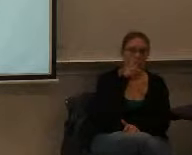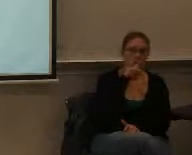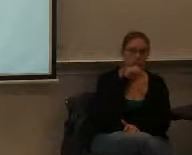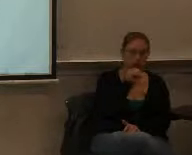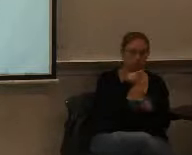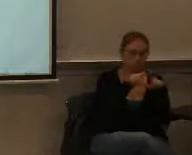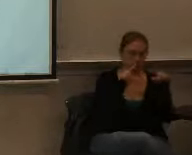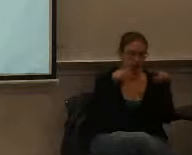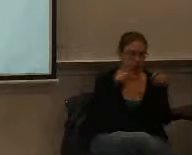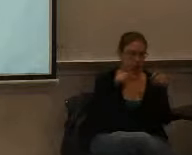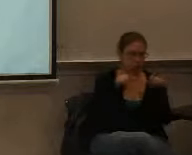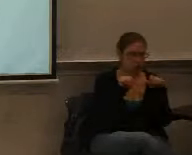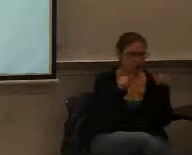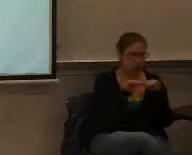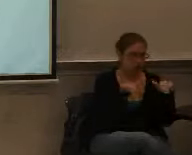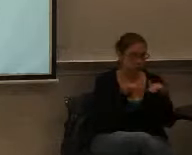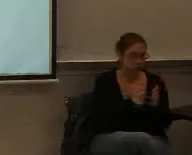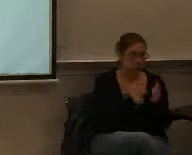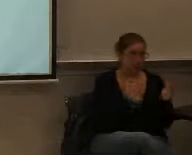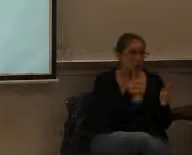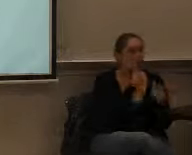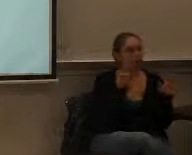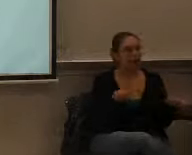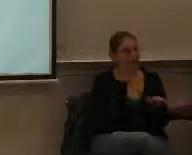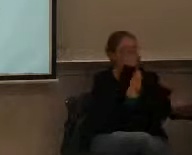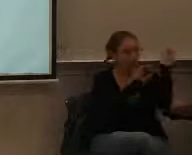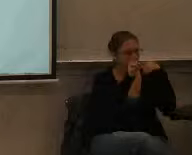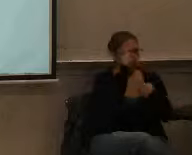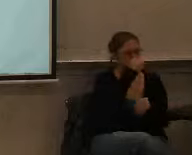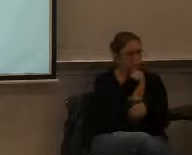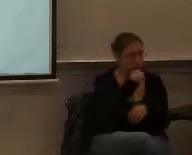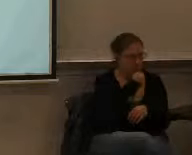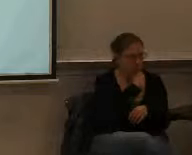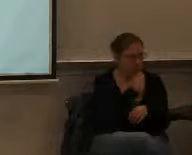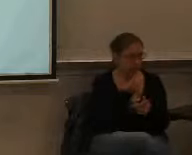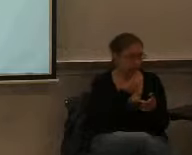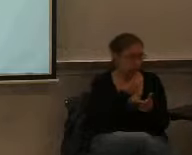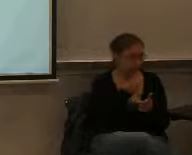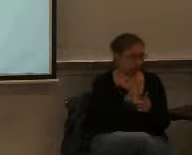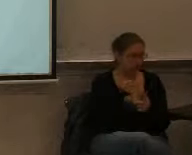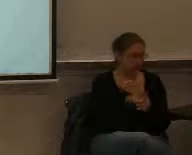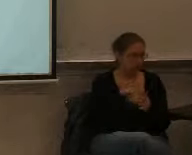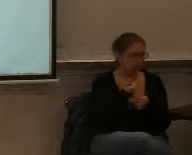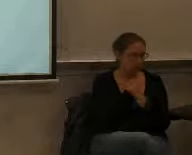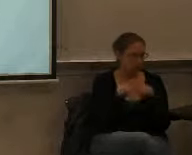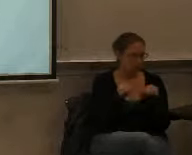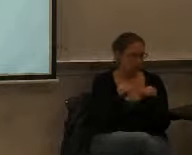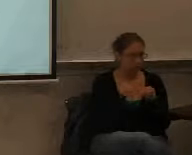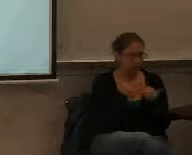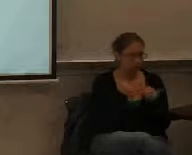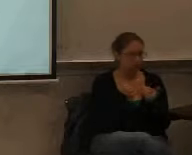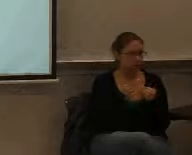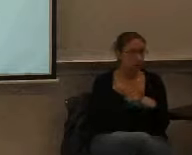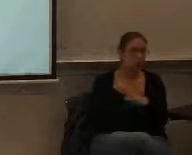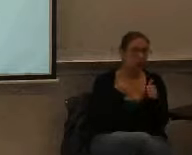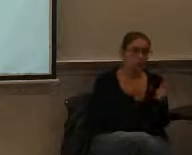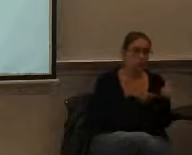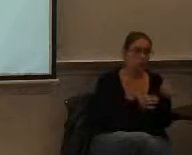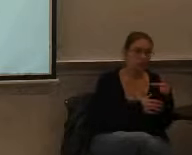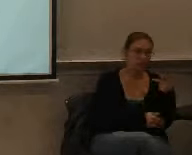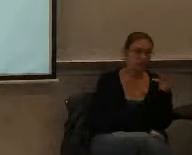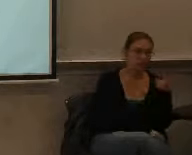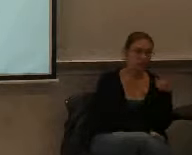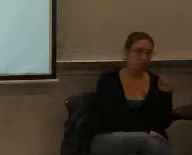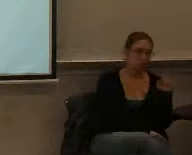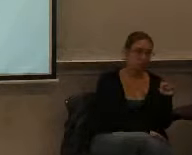that swim a lot are actively foraging, going around trying to catch their prey. Other species, such as the